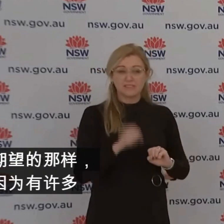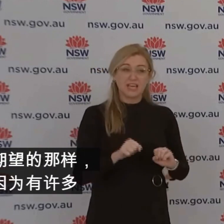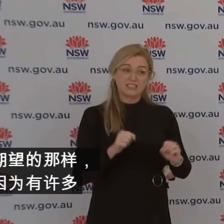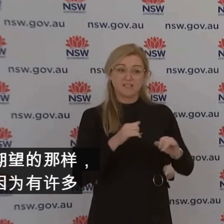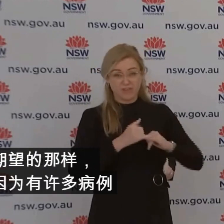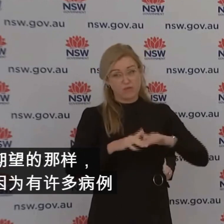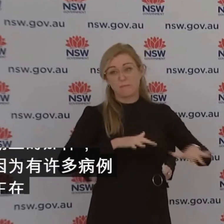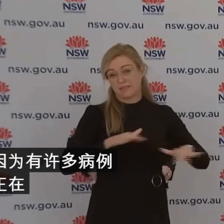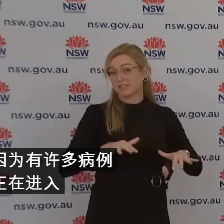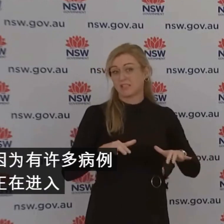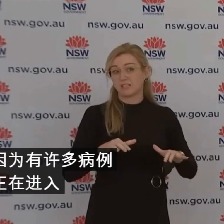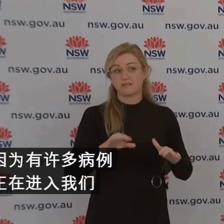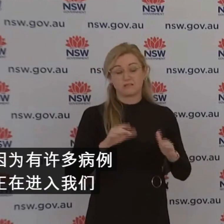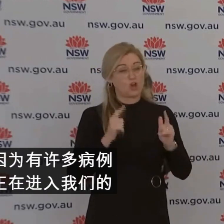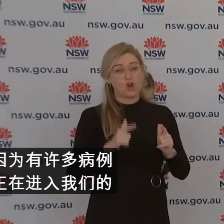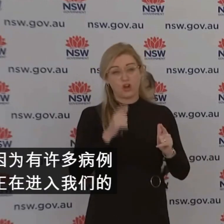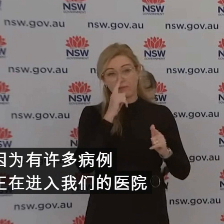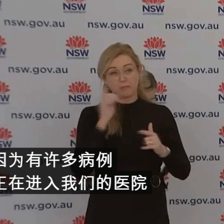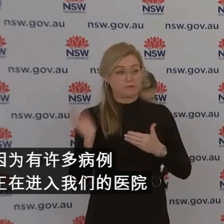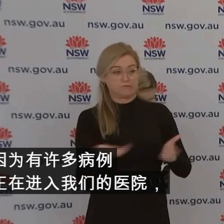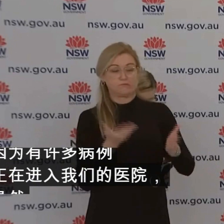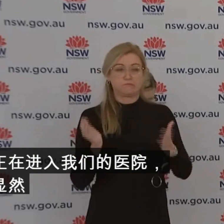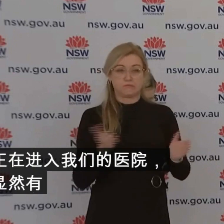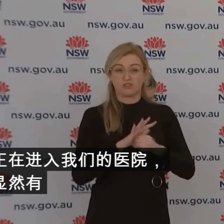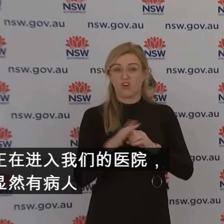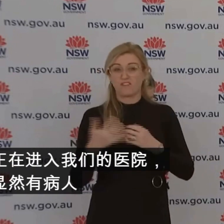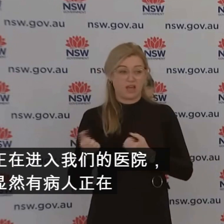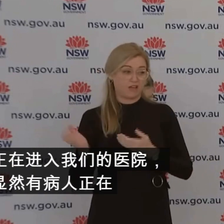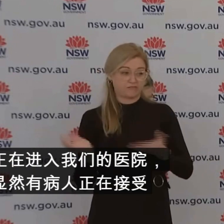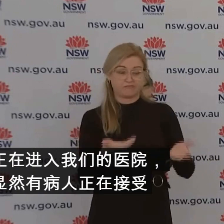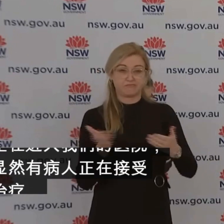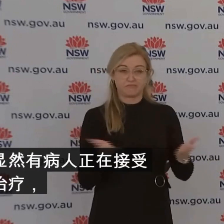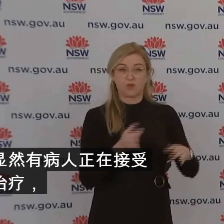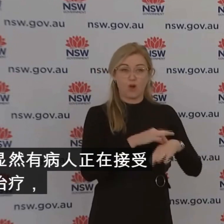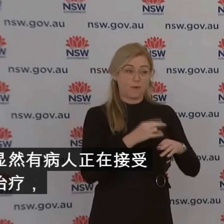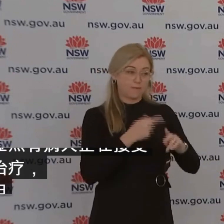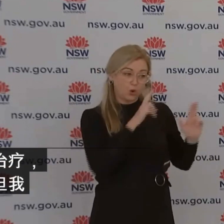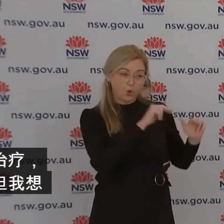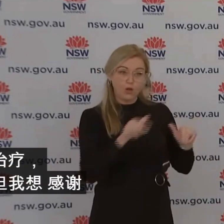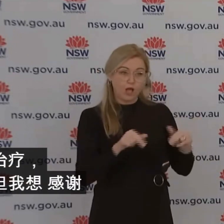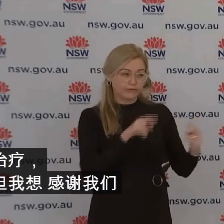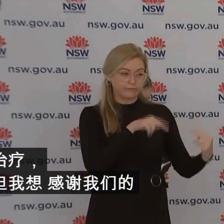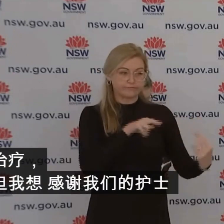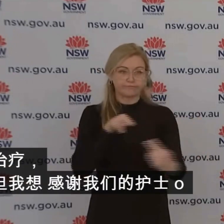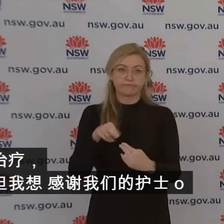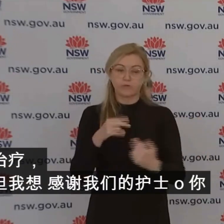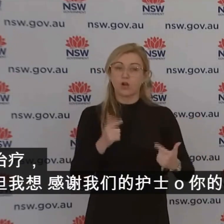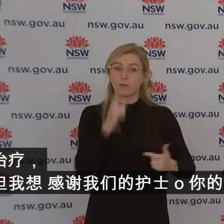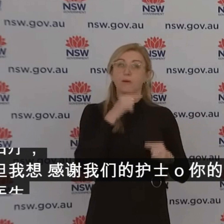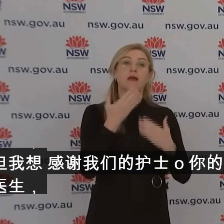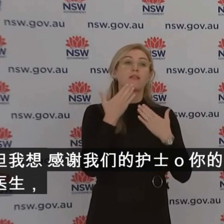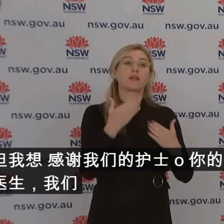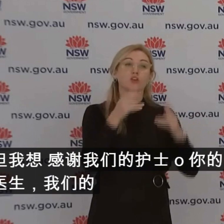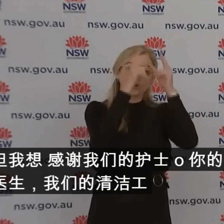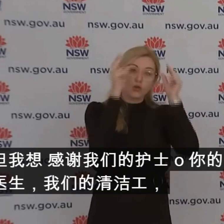are a number of cases that are coming into our hospitals, and obviously there are patients being cared for. But I want to thank our nurses,